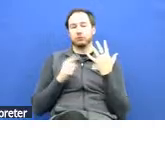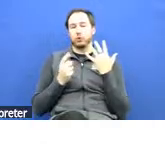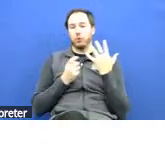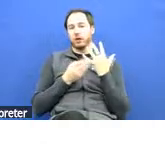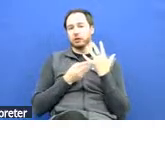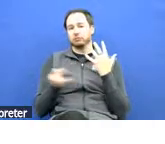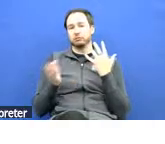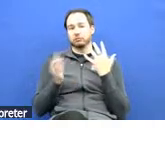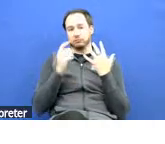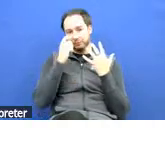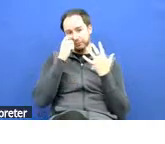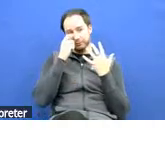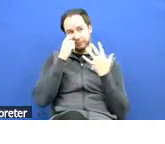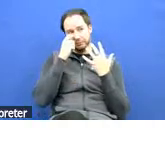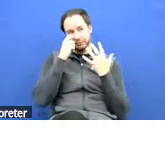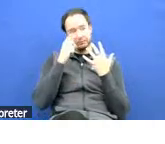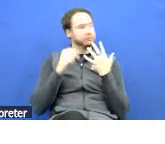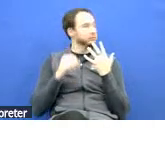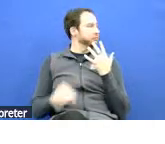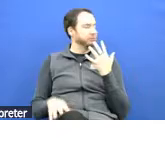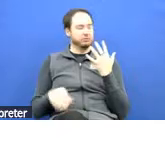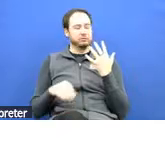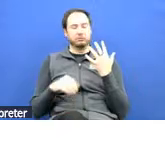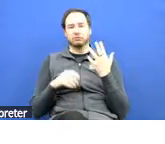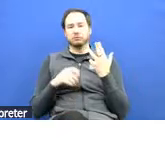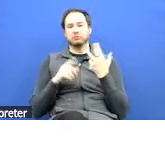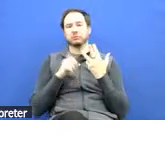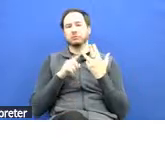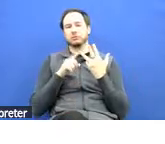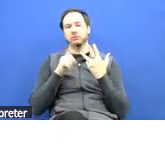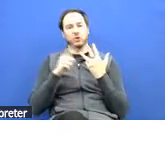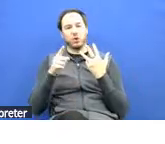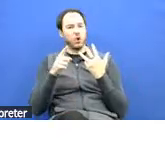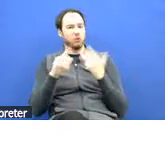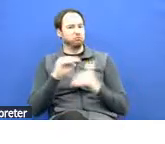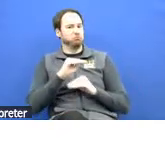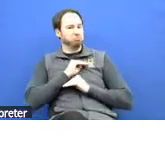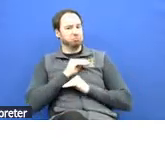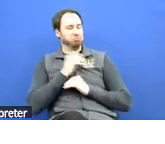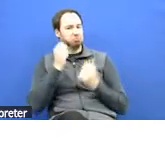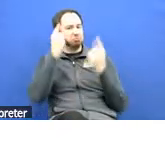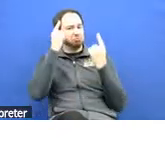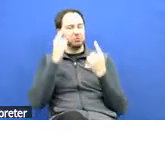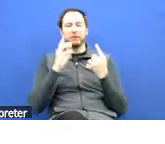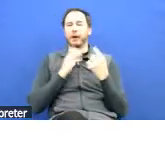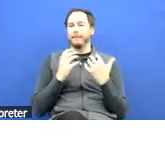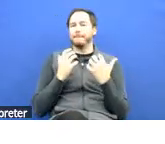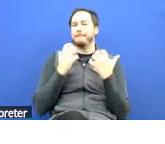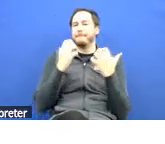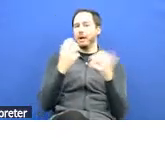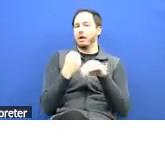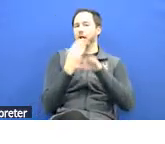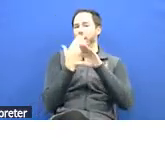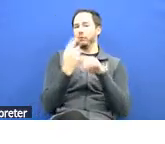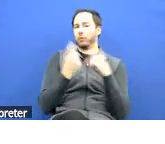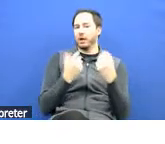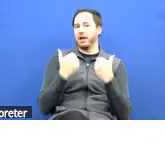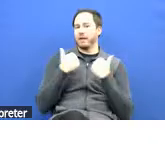open it to the public. No, I think they covered everything that I had. Any questions from the public?